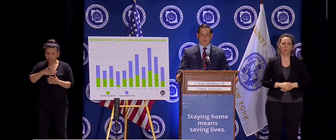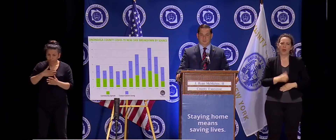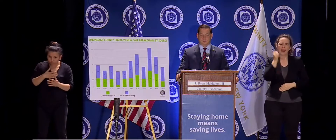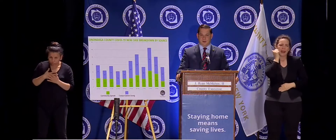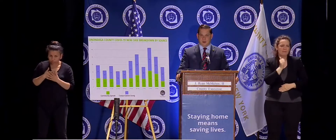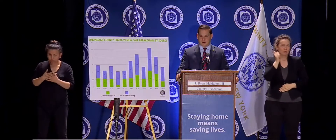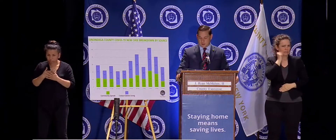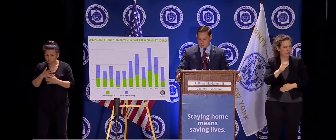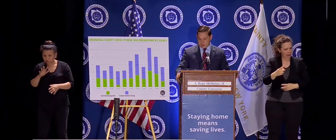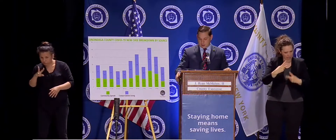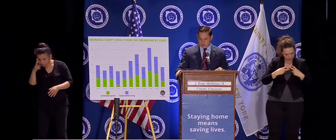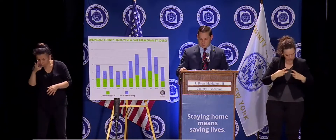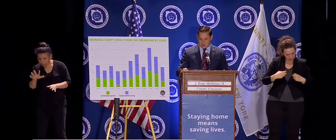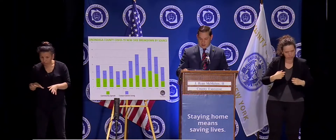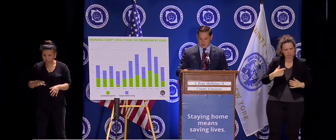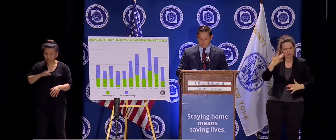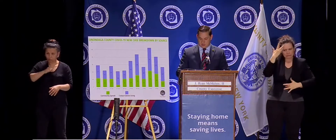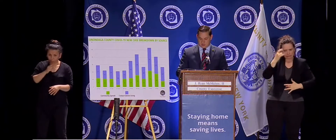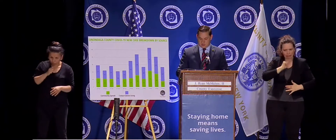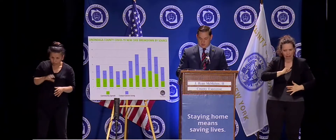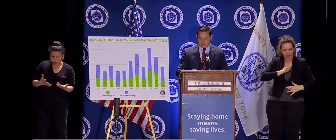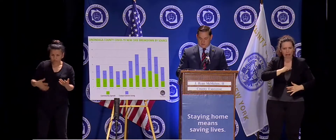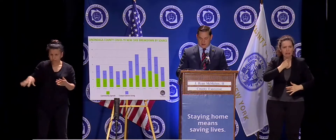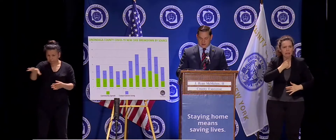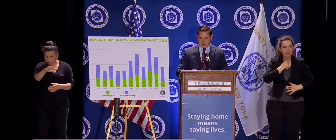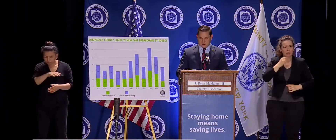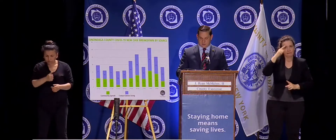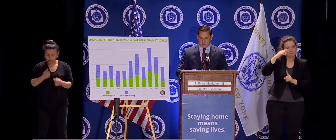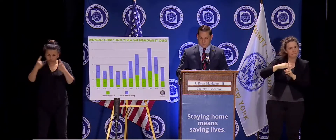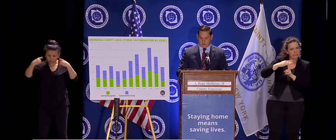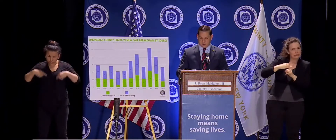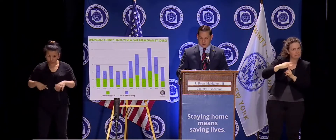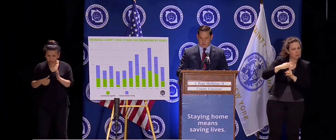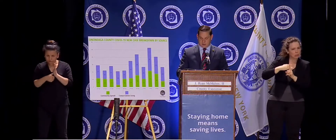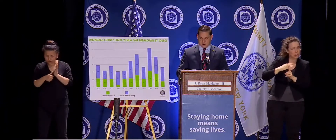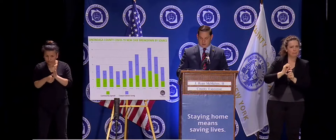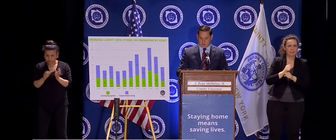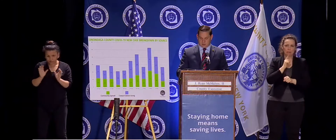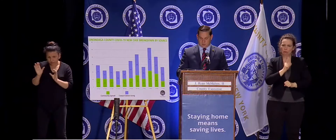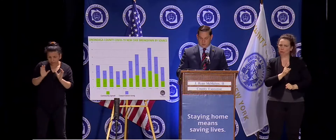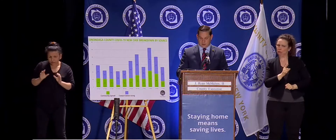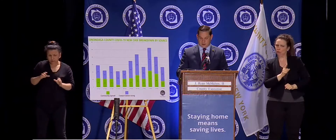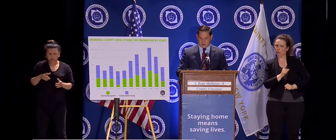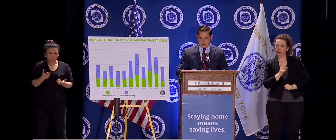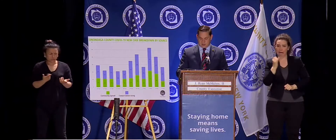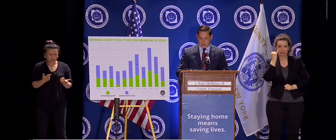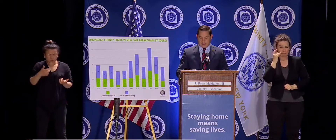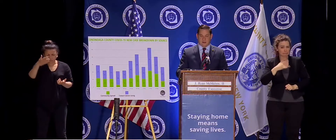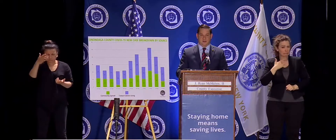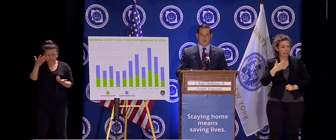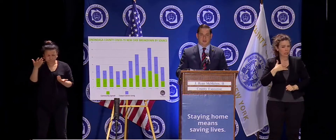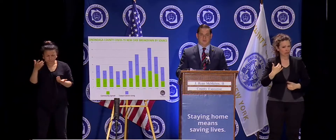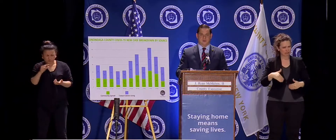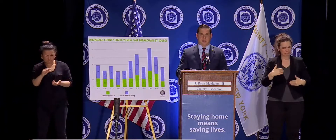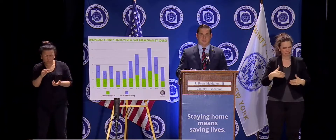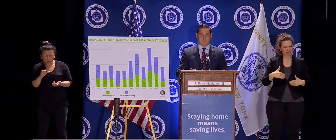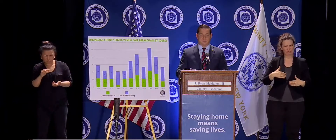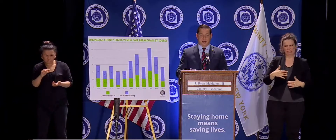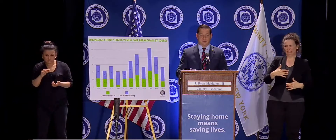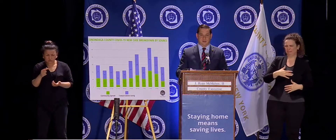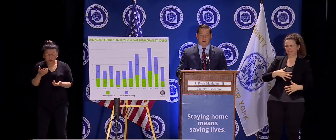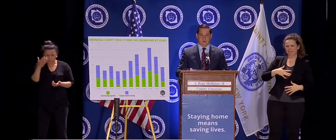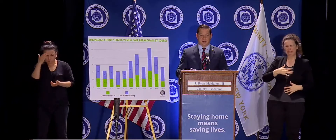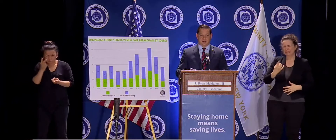what your symptoms are, so that in the event you are feeling a little bit not like yourself, you